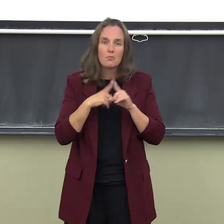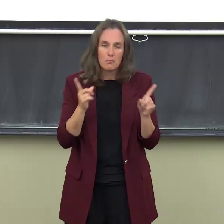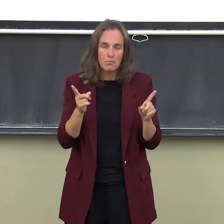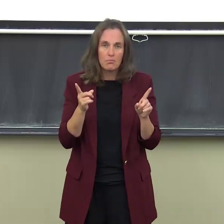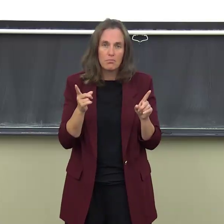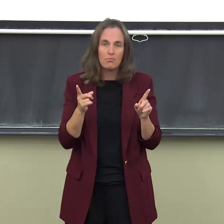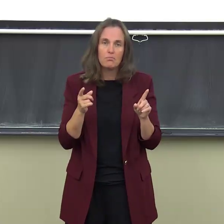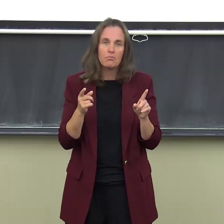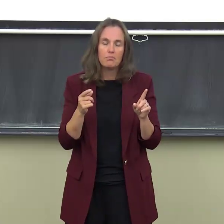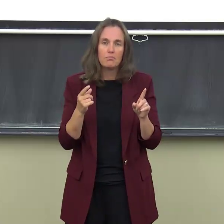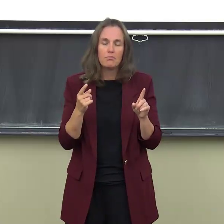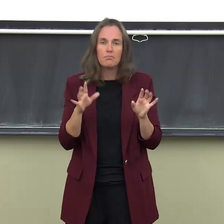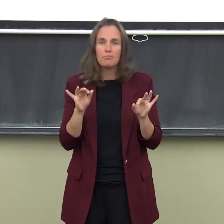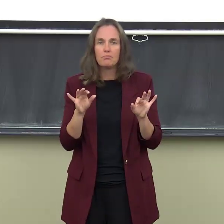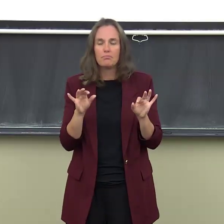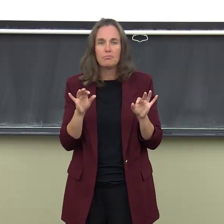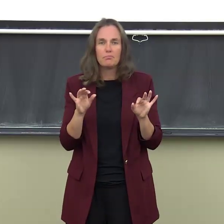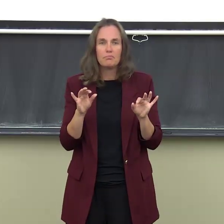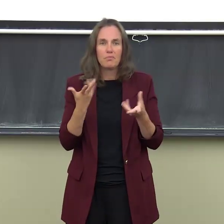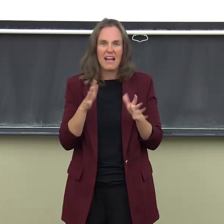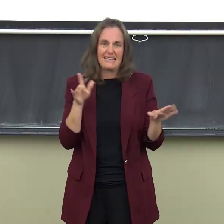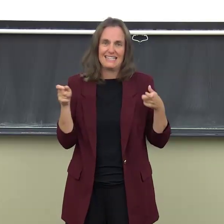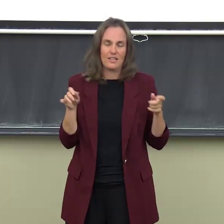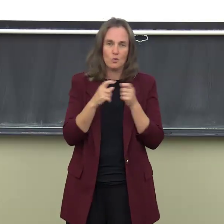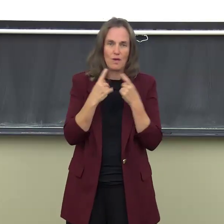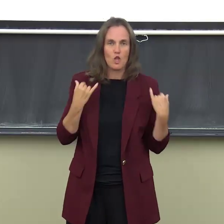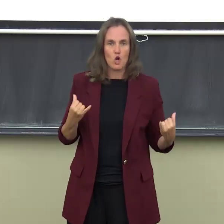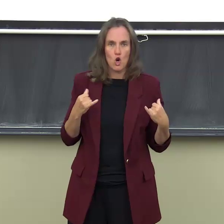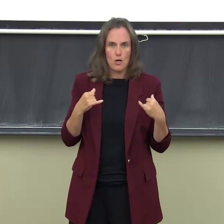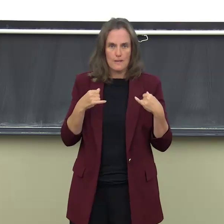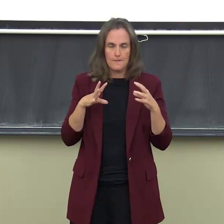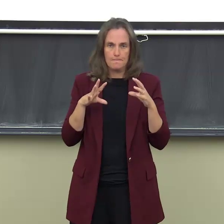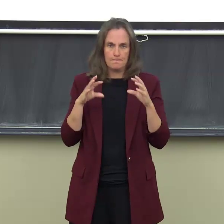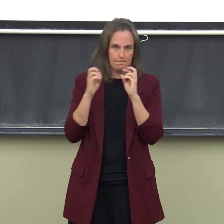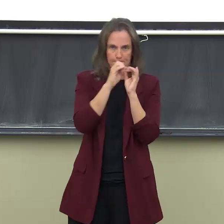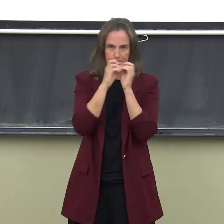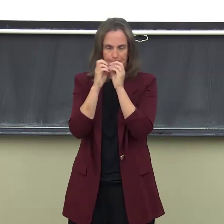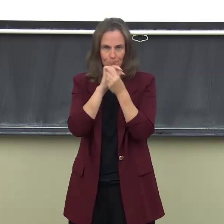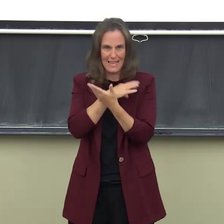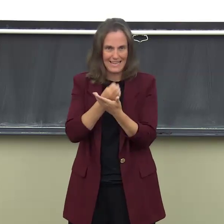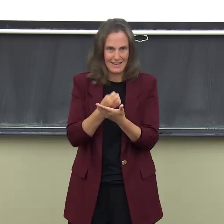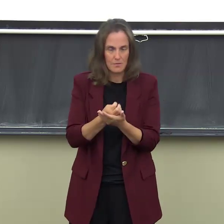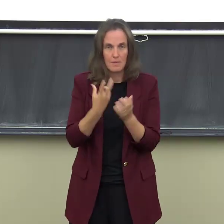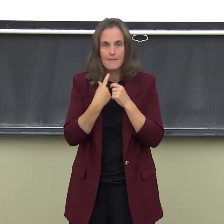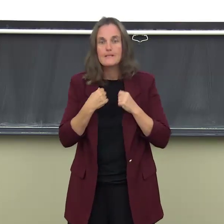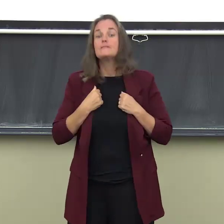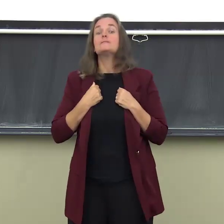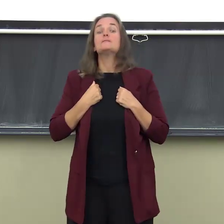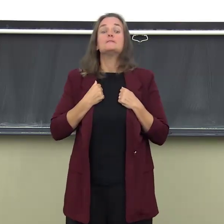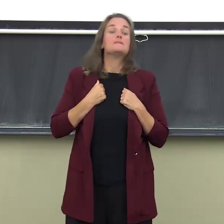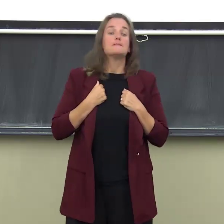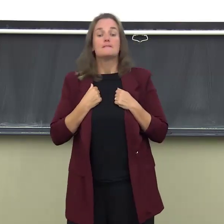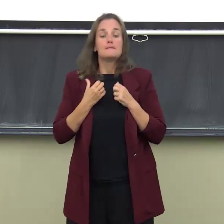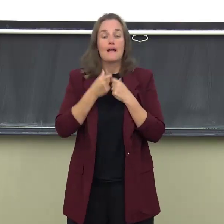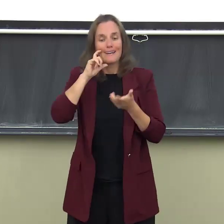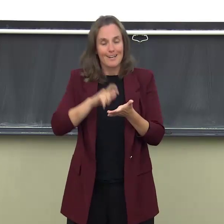the attention economy that we are in, and having that breath and holding that endurance and